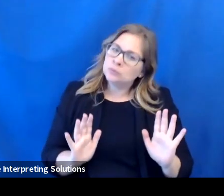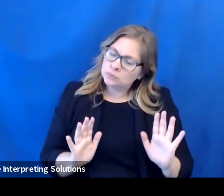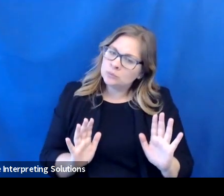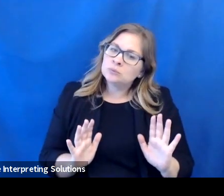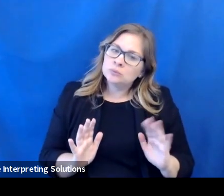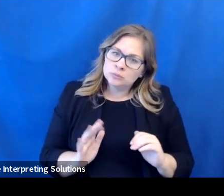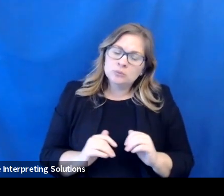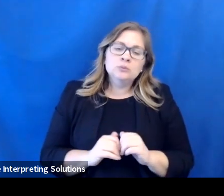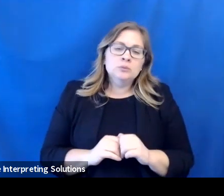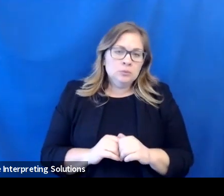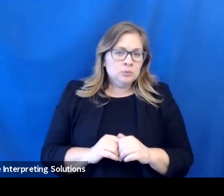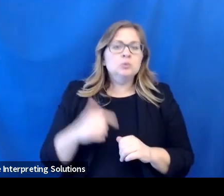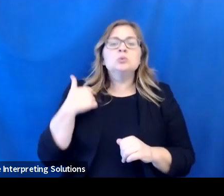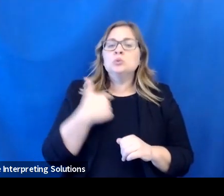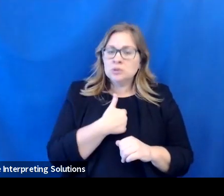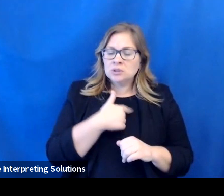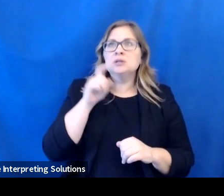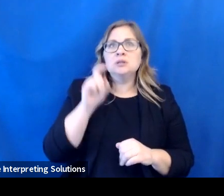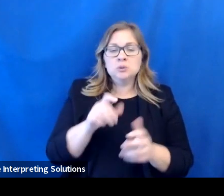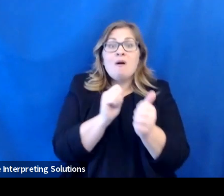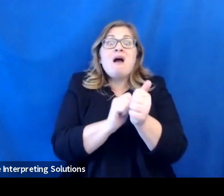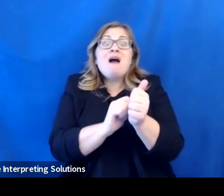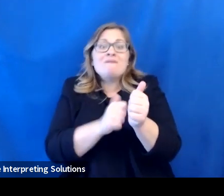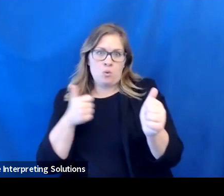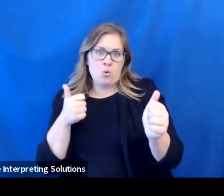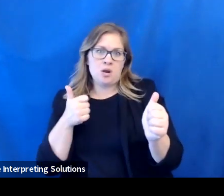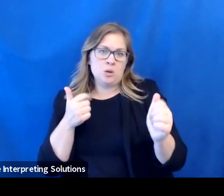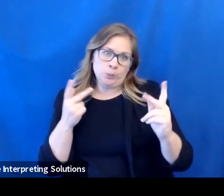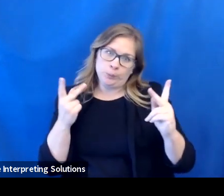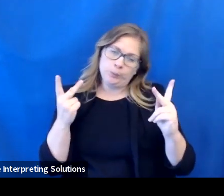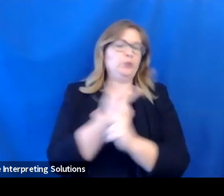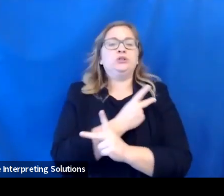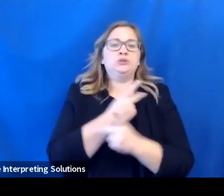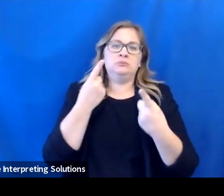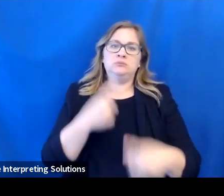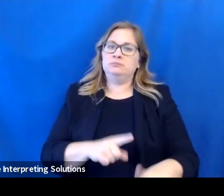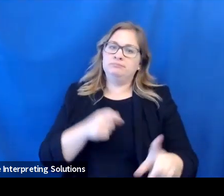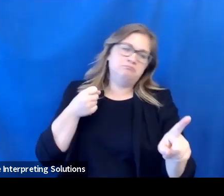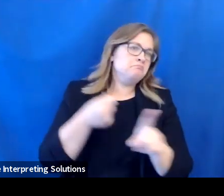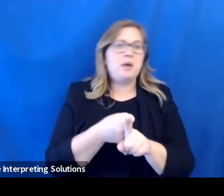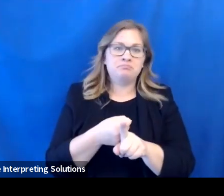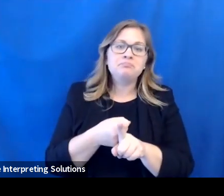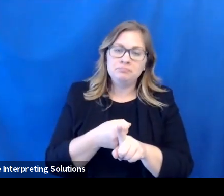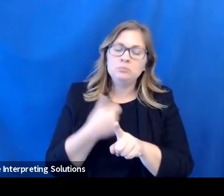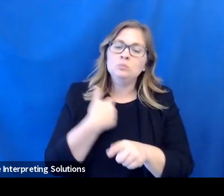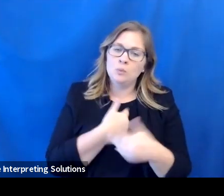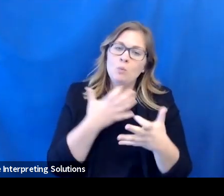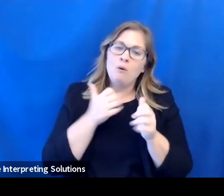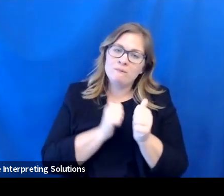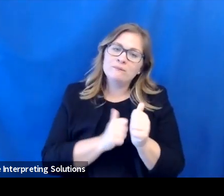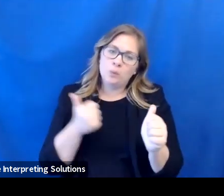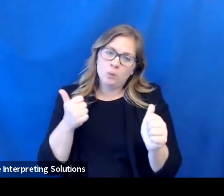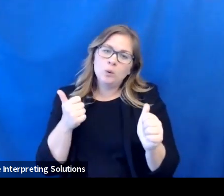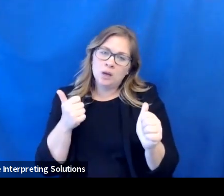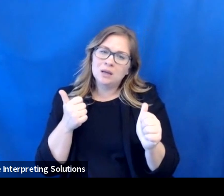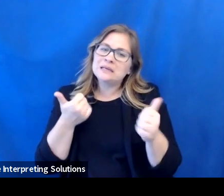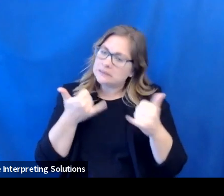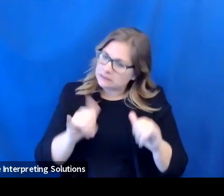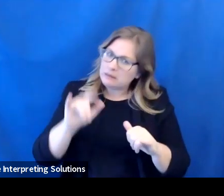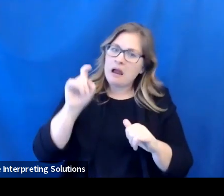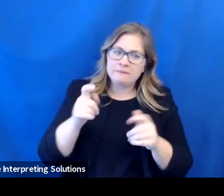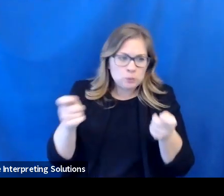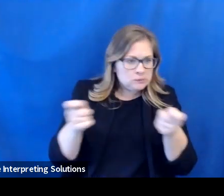that you've seen happen in certain places. And then, as people said, we're going to still have to deal with this in the situations where it comes up.